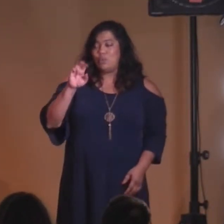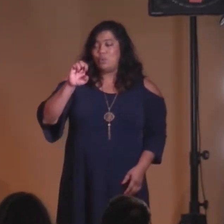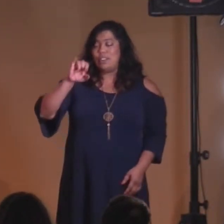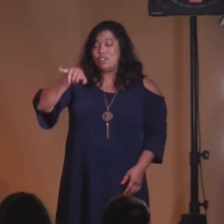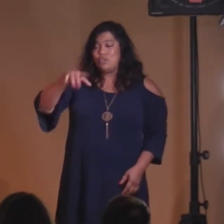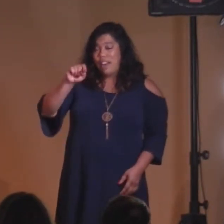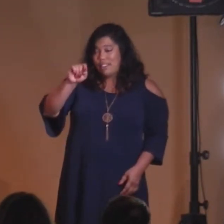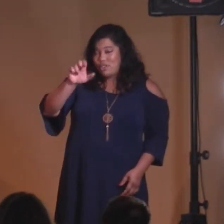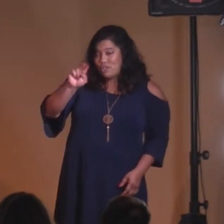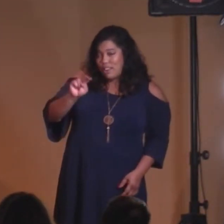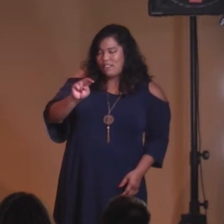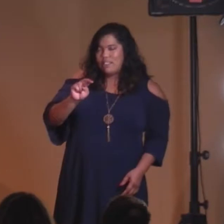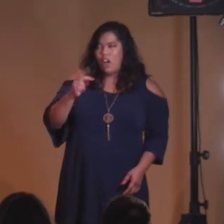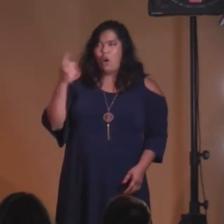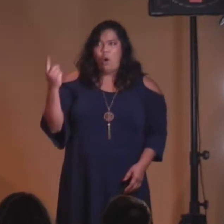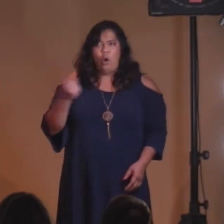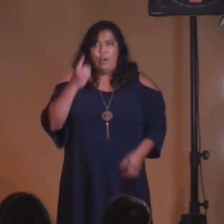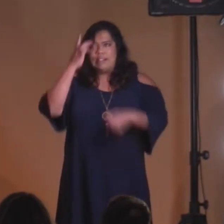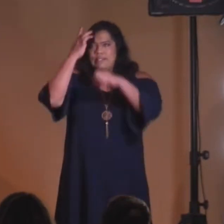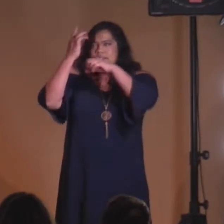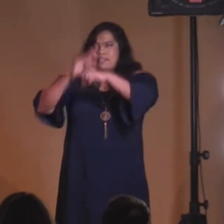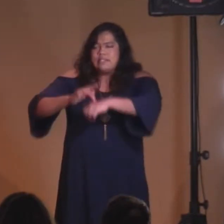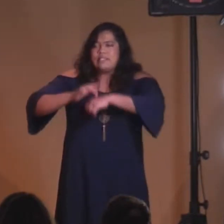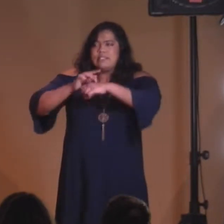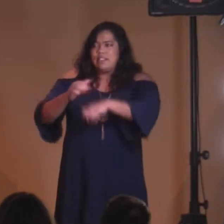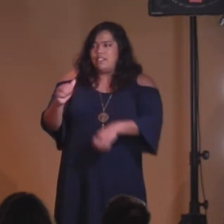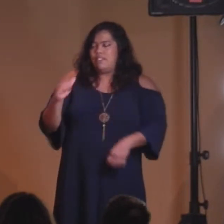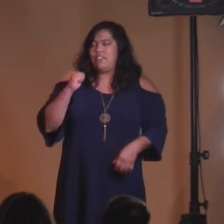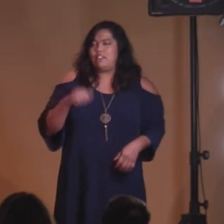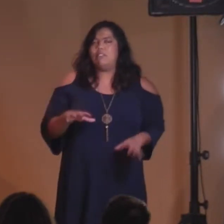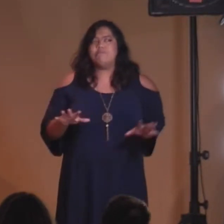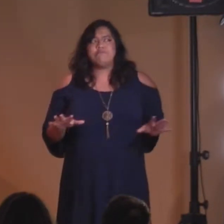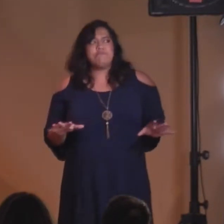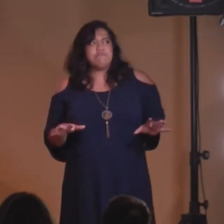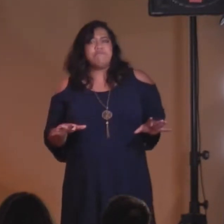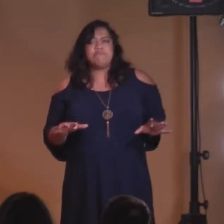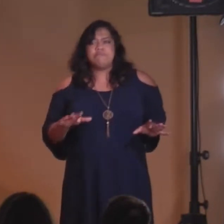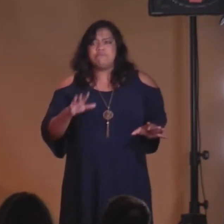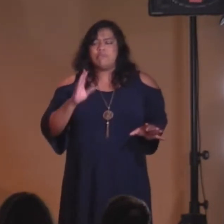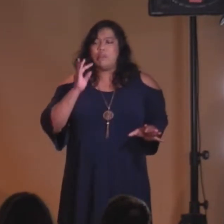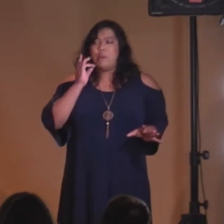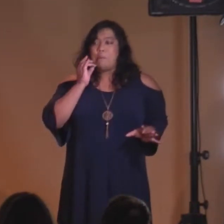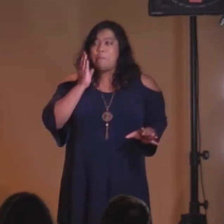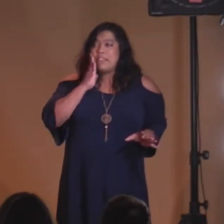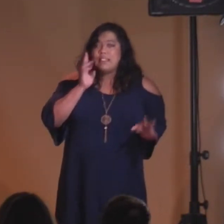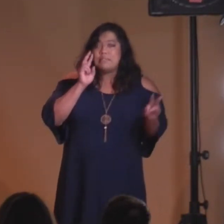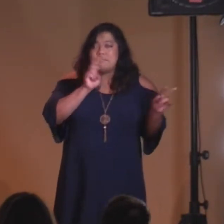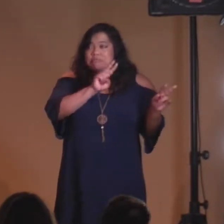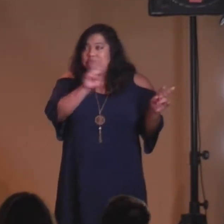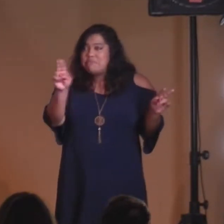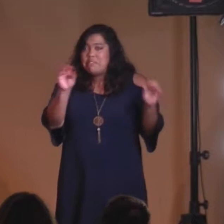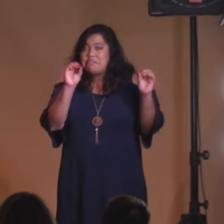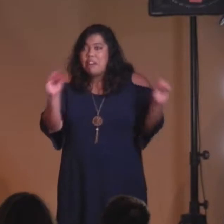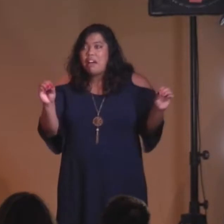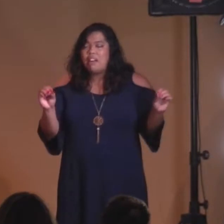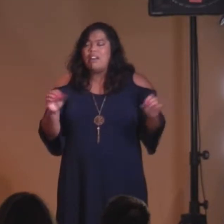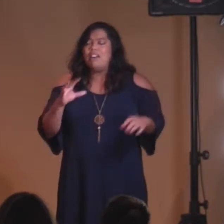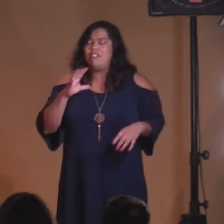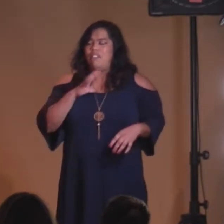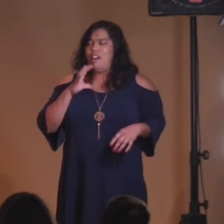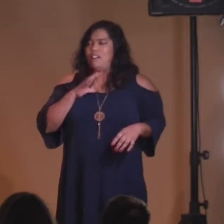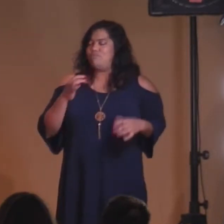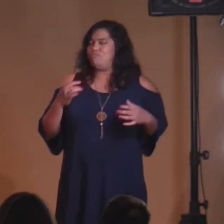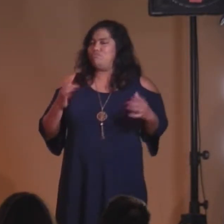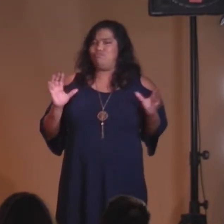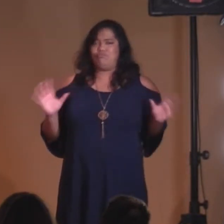time. If I'm afraid of bees, there are no bees. I'm good. As long as I don't let the imagination get there, I'm good. But fear